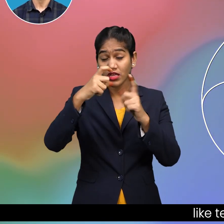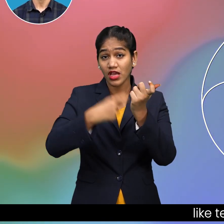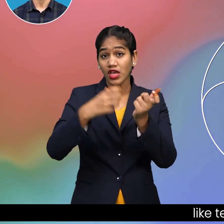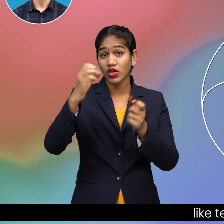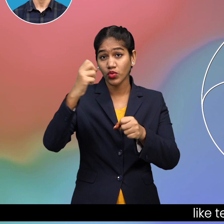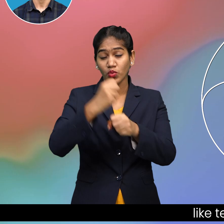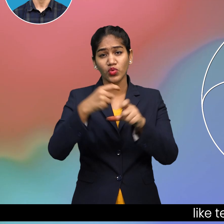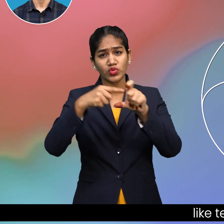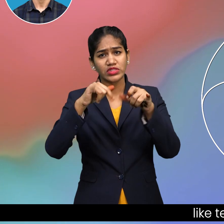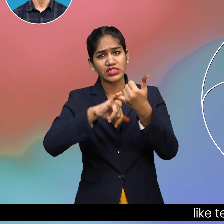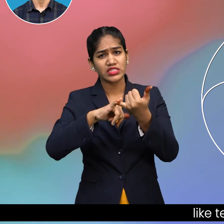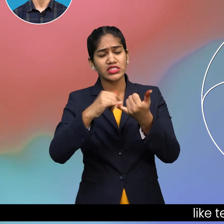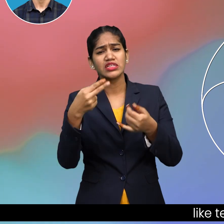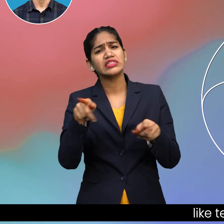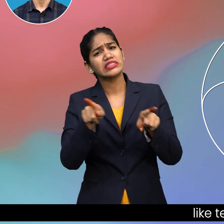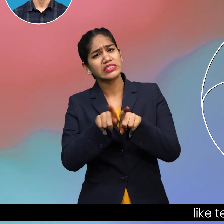testosterone.